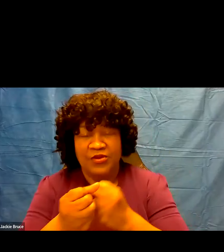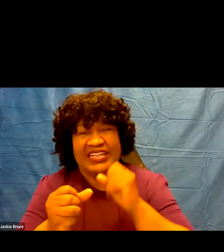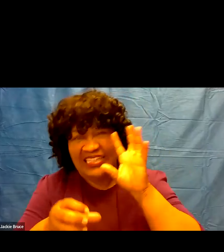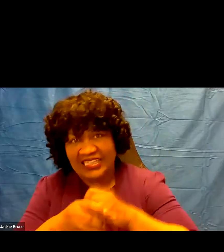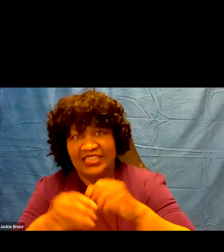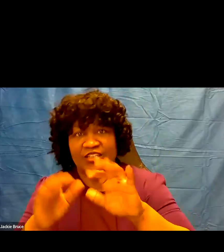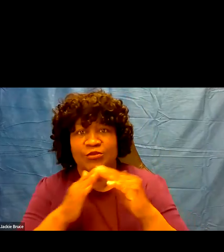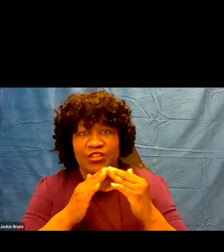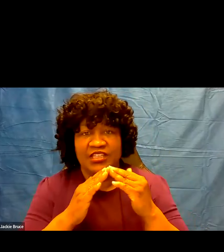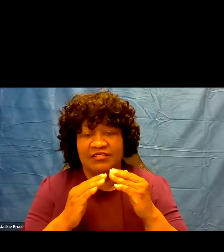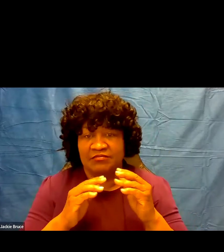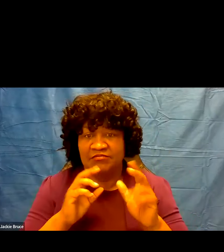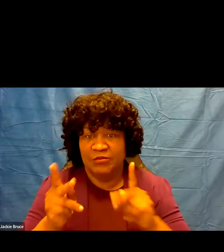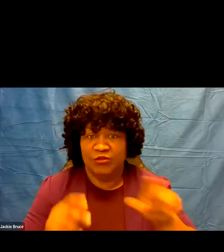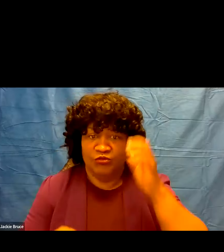right? Yeah.